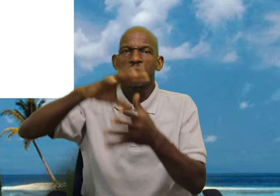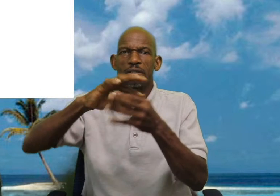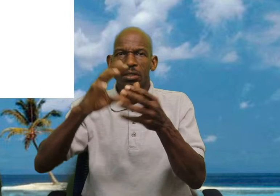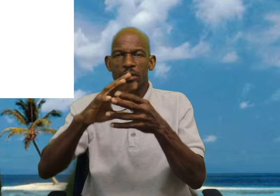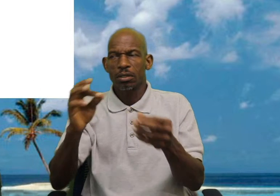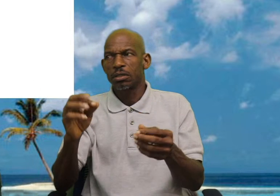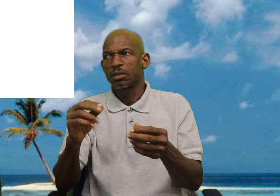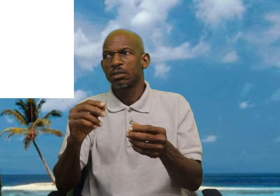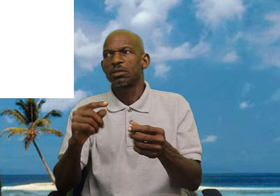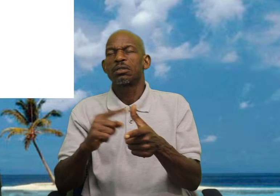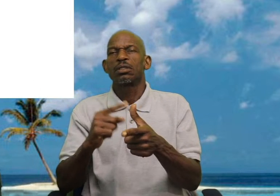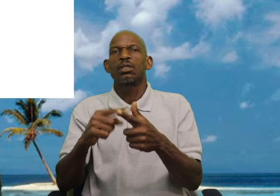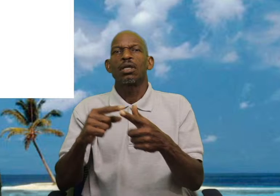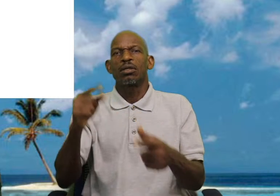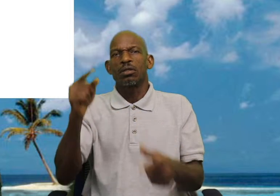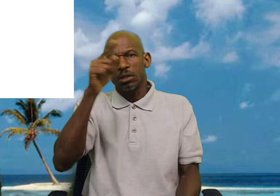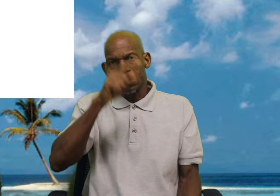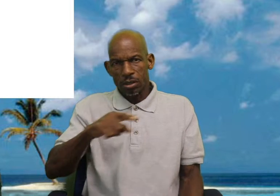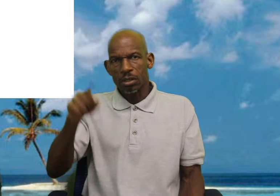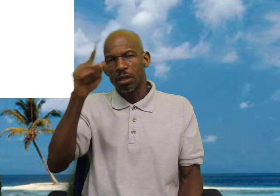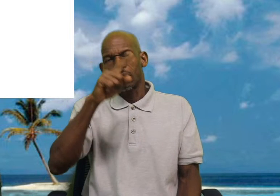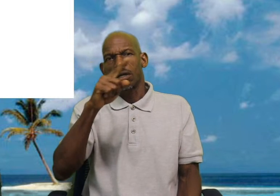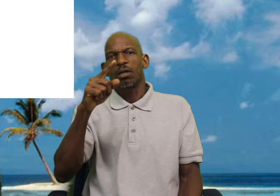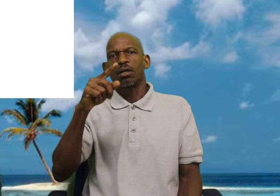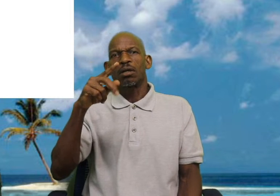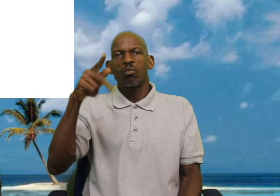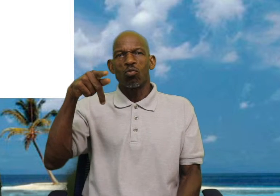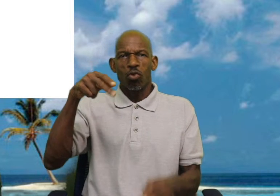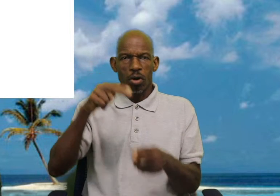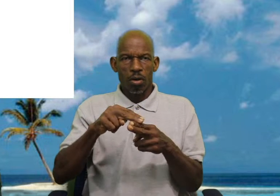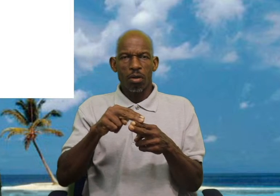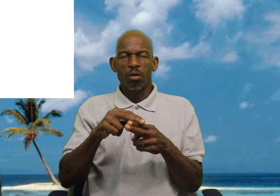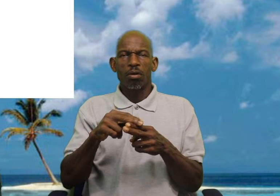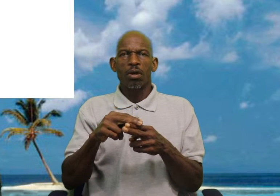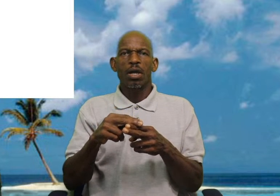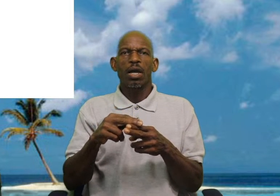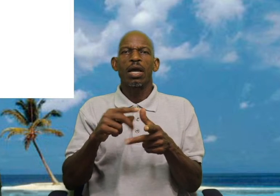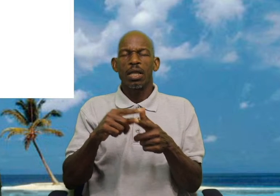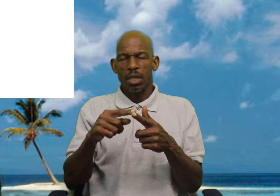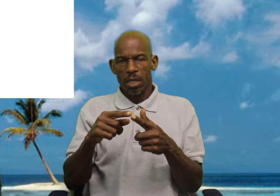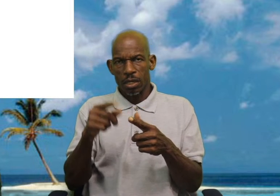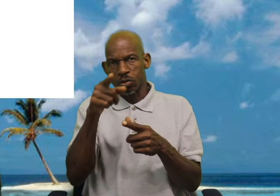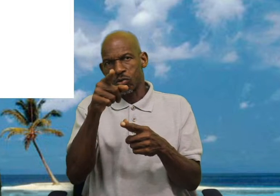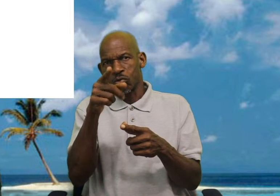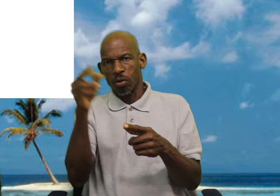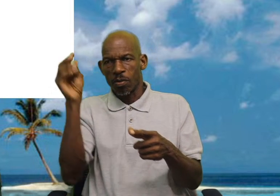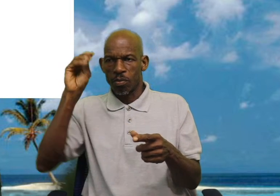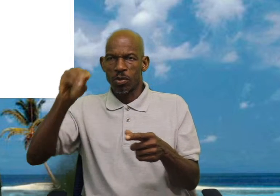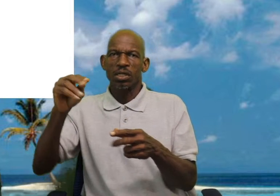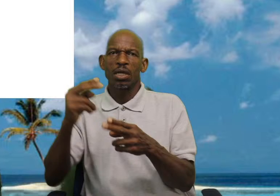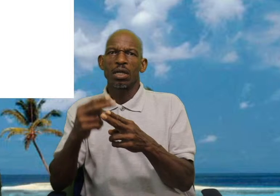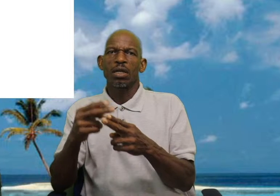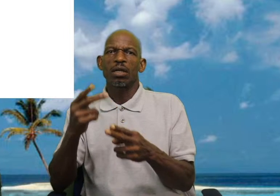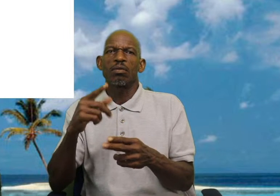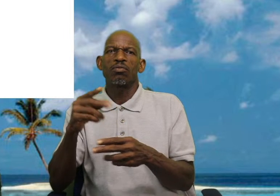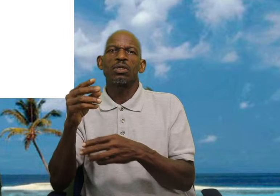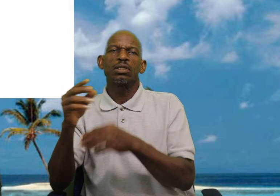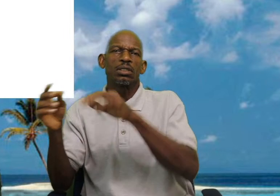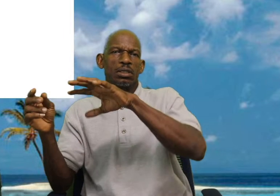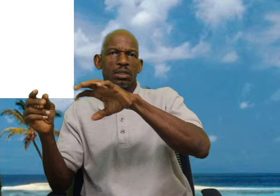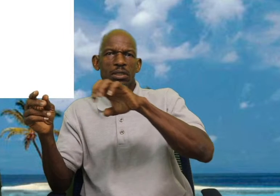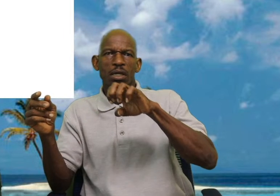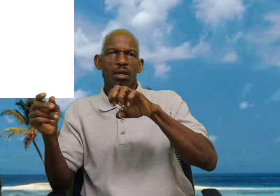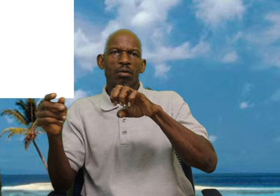me a subject. All right, so replace that he. You all understand what to do? Anybody have any